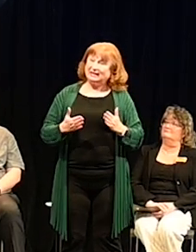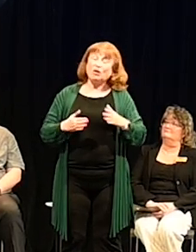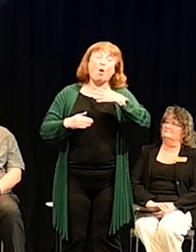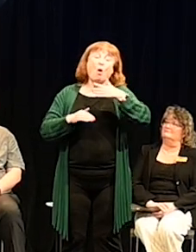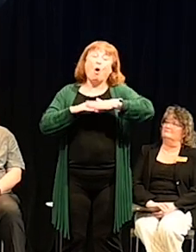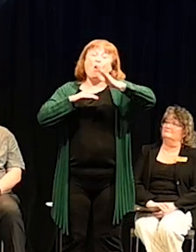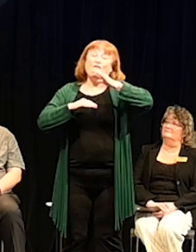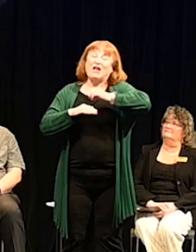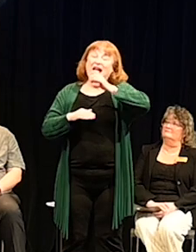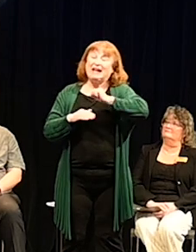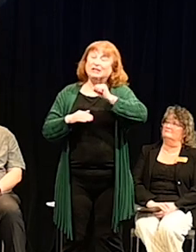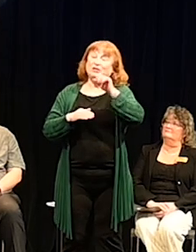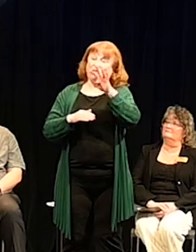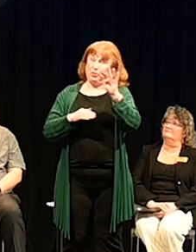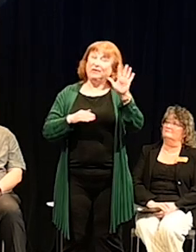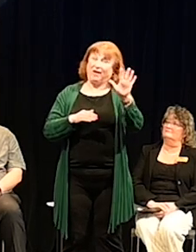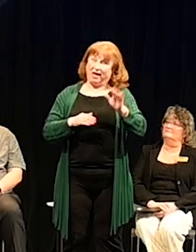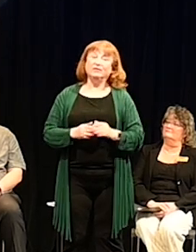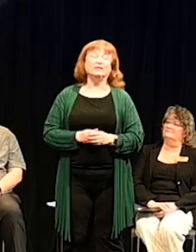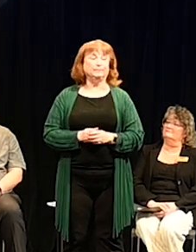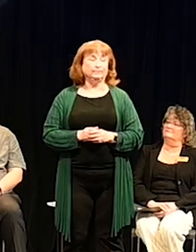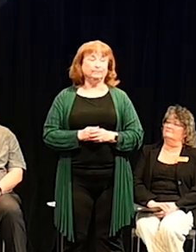are over the age of 45.